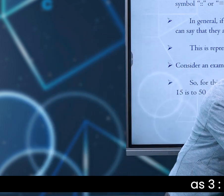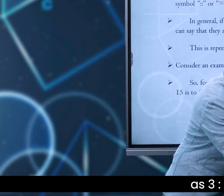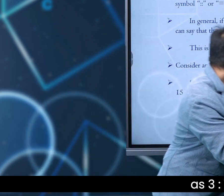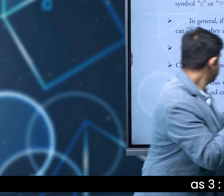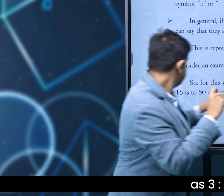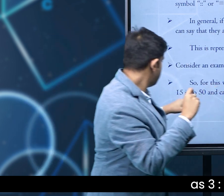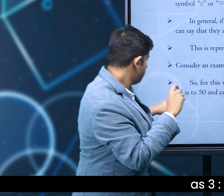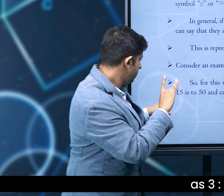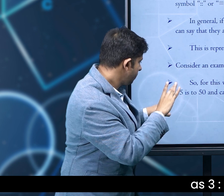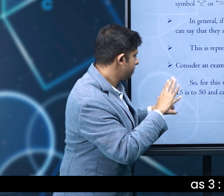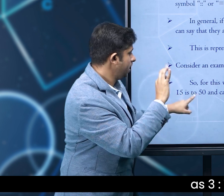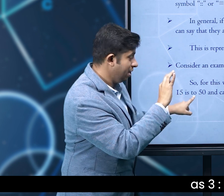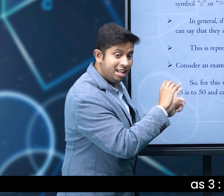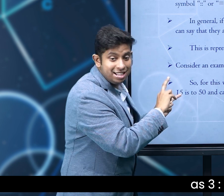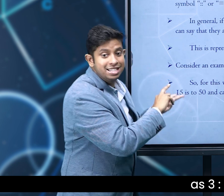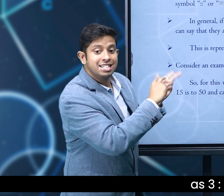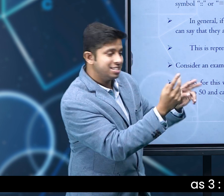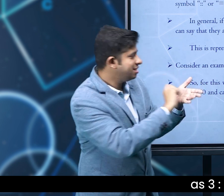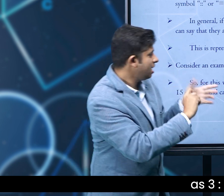is to 10 equals to 15 is to 50.